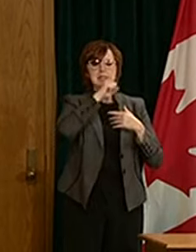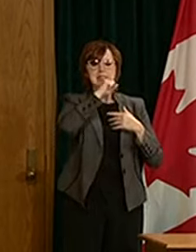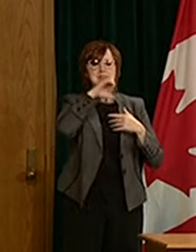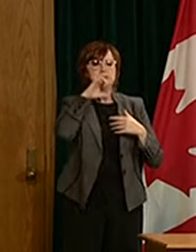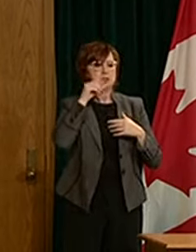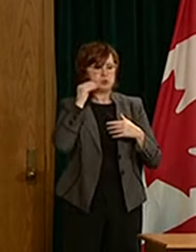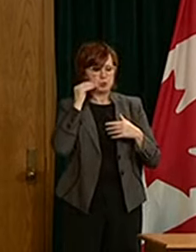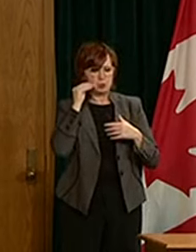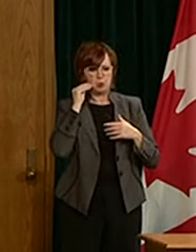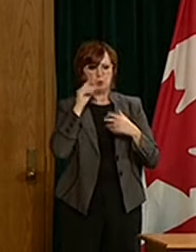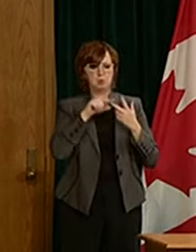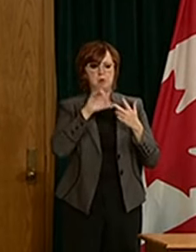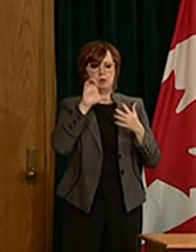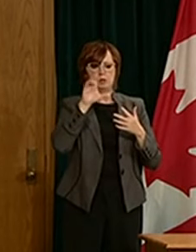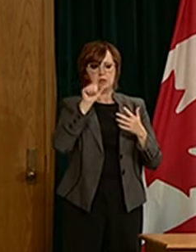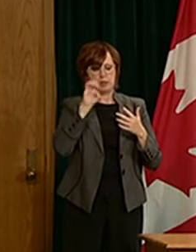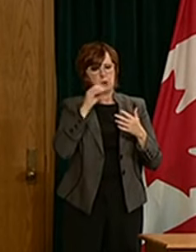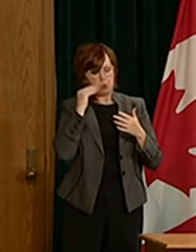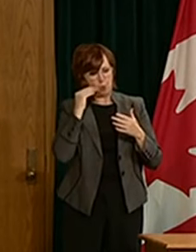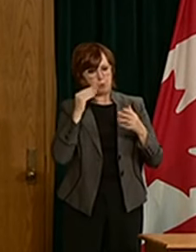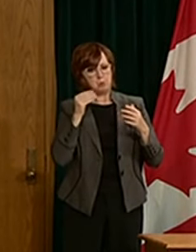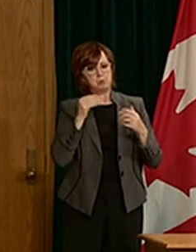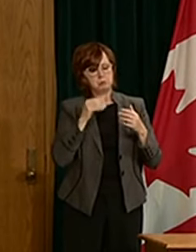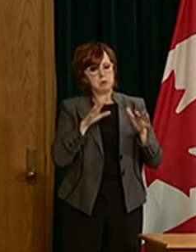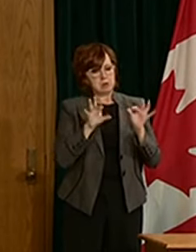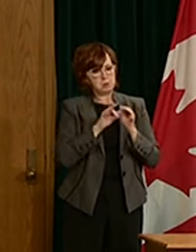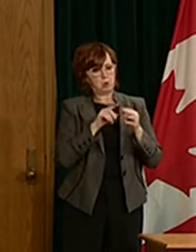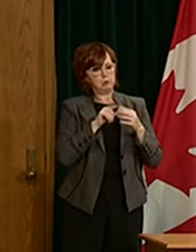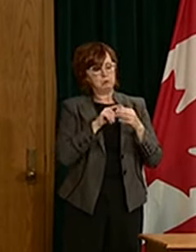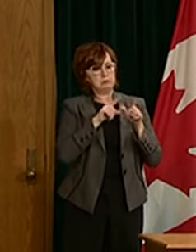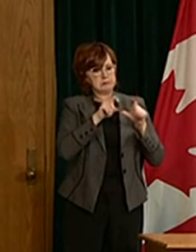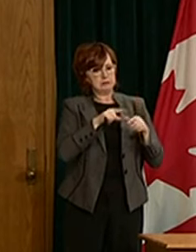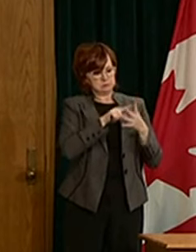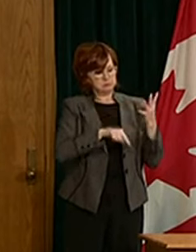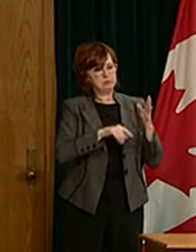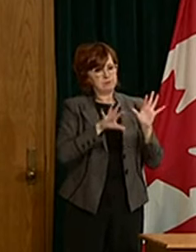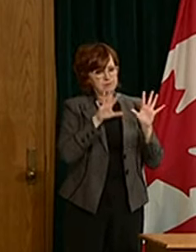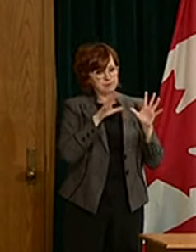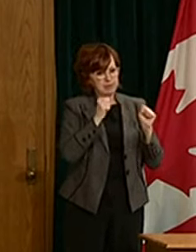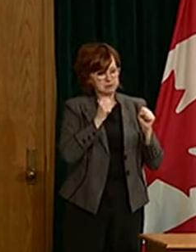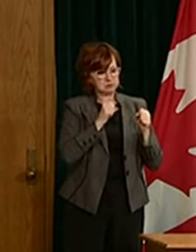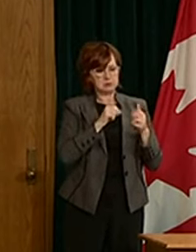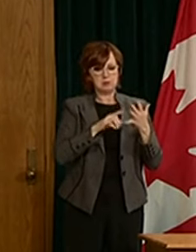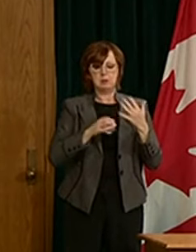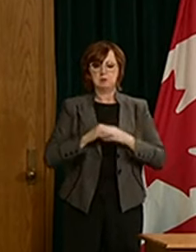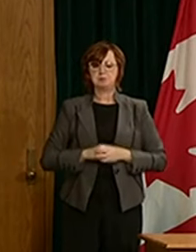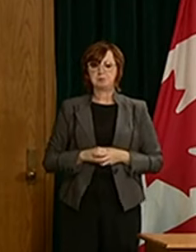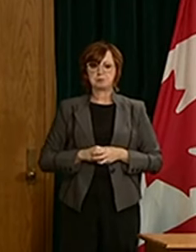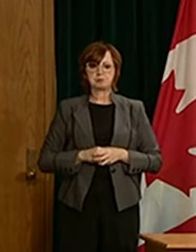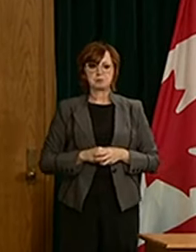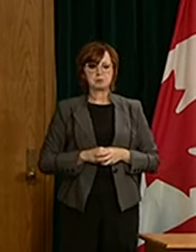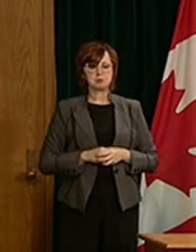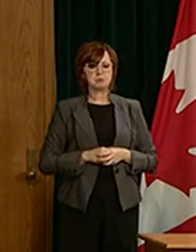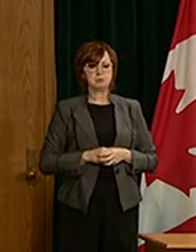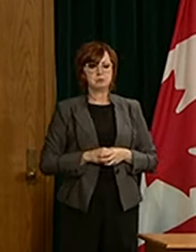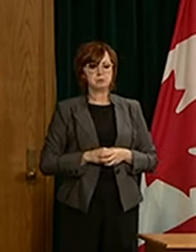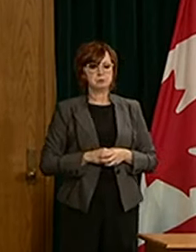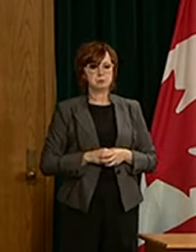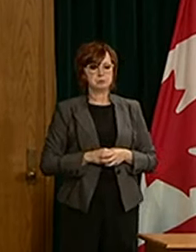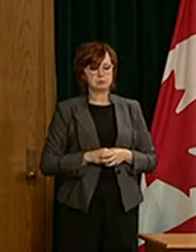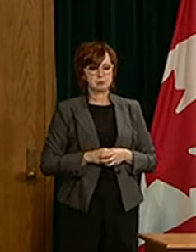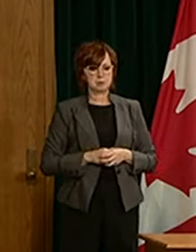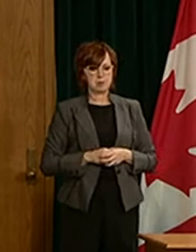other congregate living situations to help us identify and respond to outbreaks quickly. We have strategies that will protect healthcare workers and